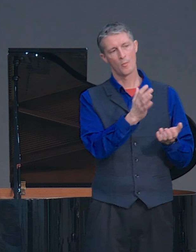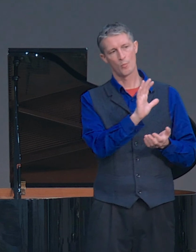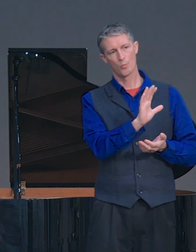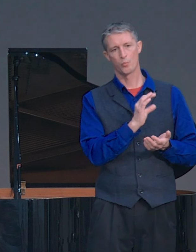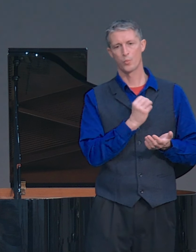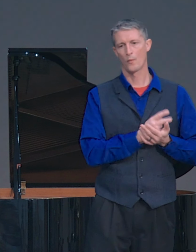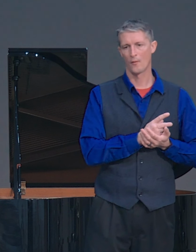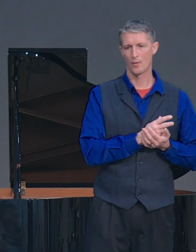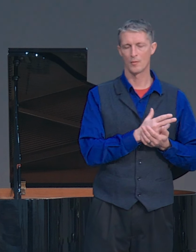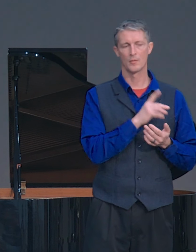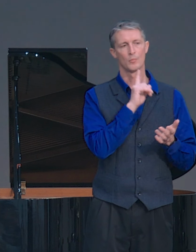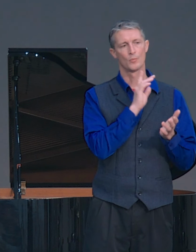and admired.